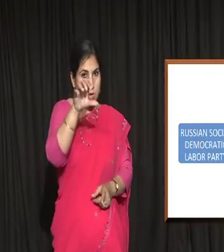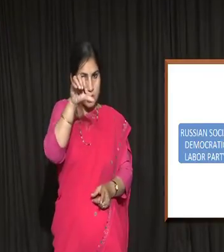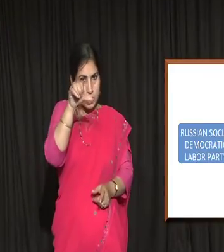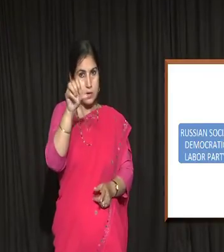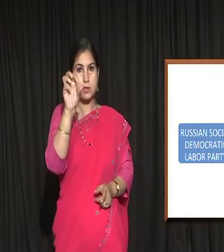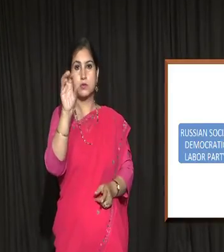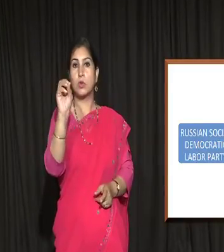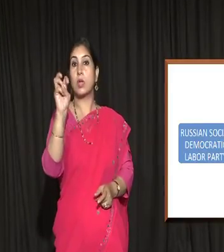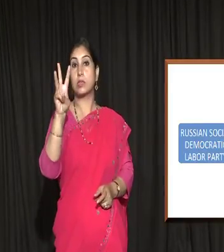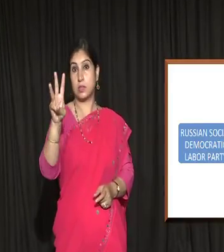1903,